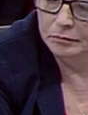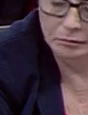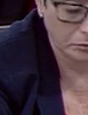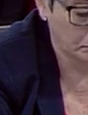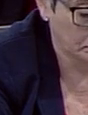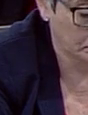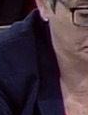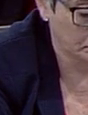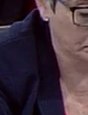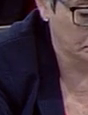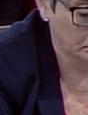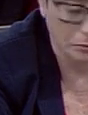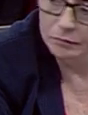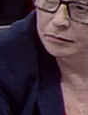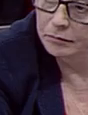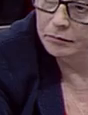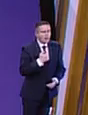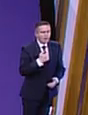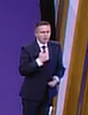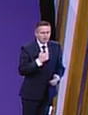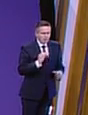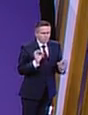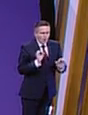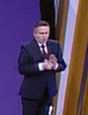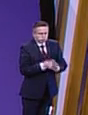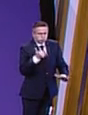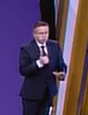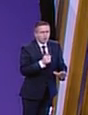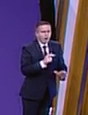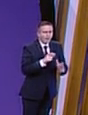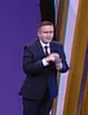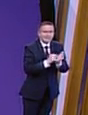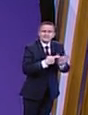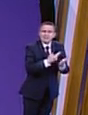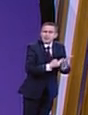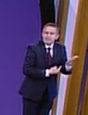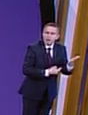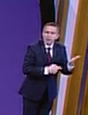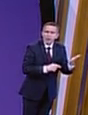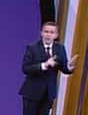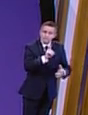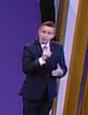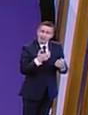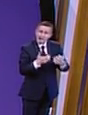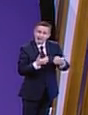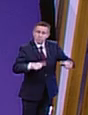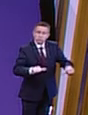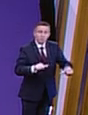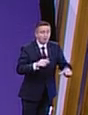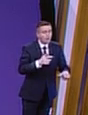I don't know much about the criteria of it specifically, but an answer to what could be done is almost like a passport for it. So